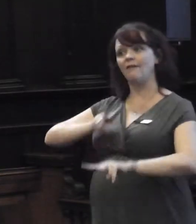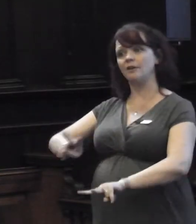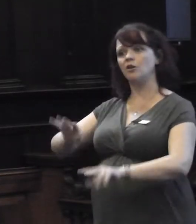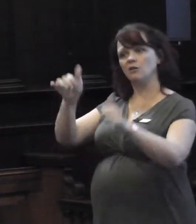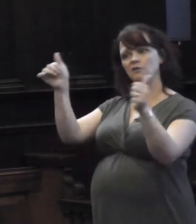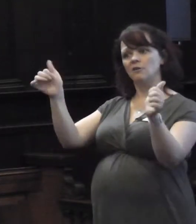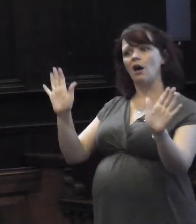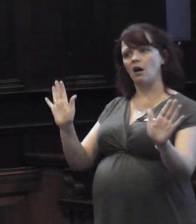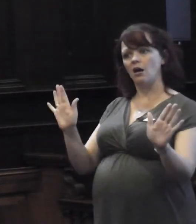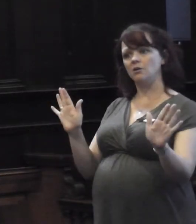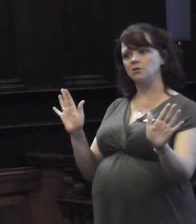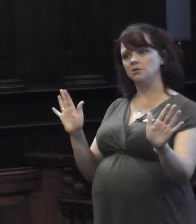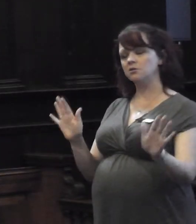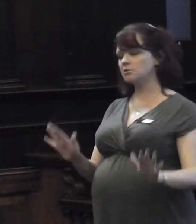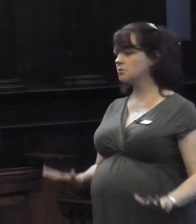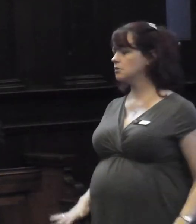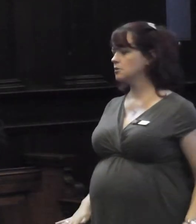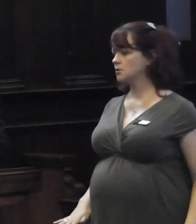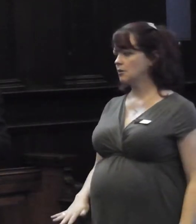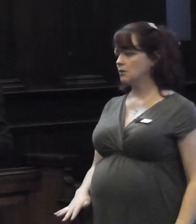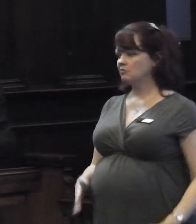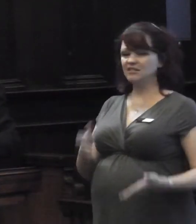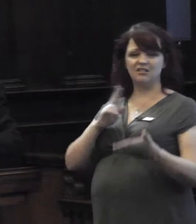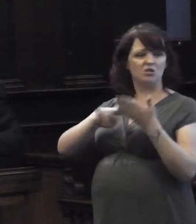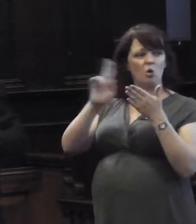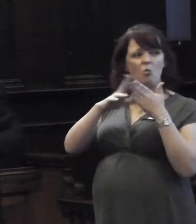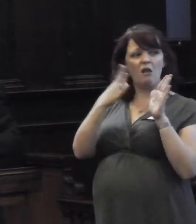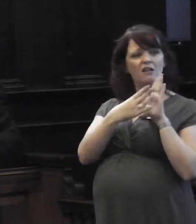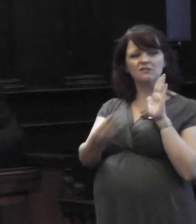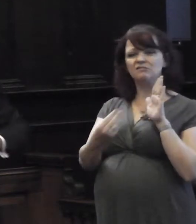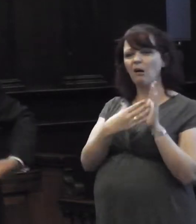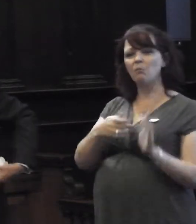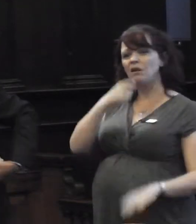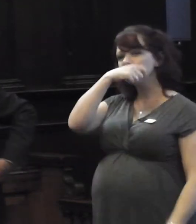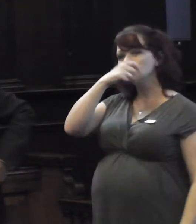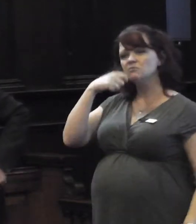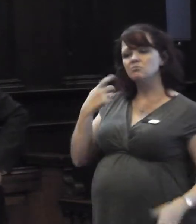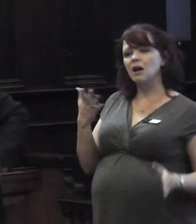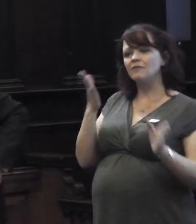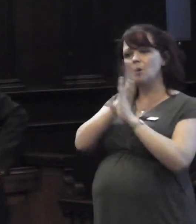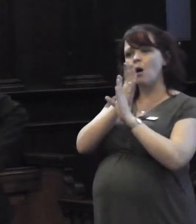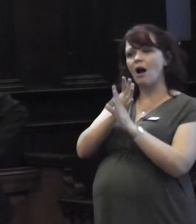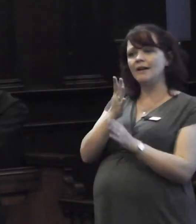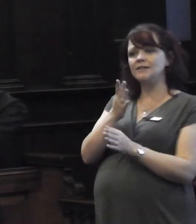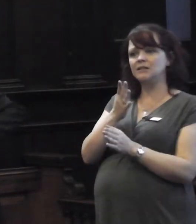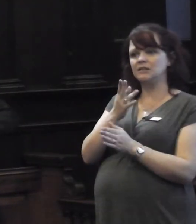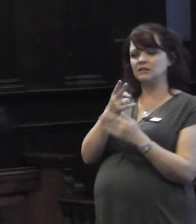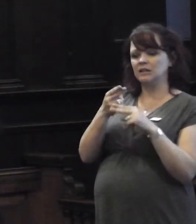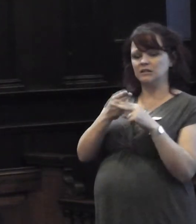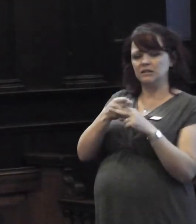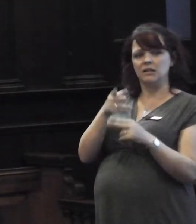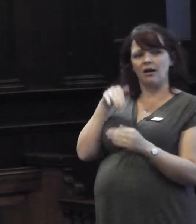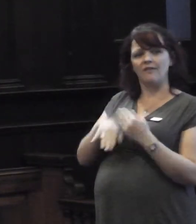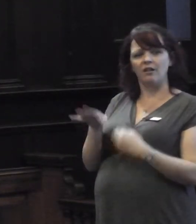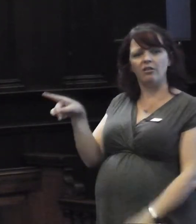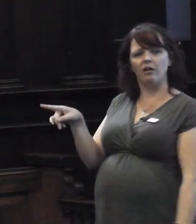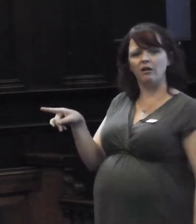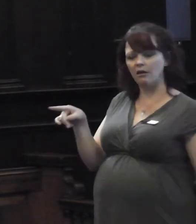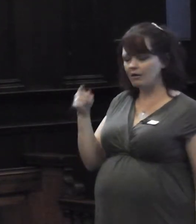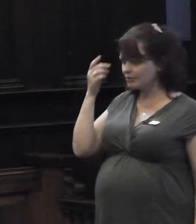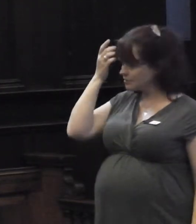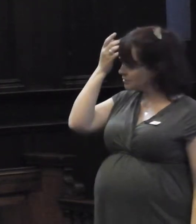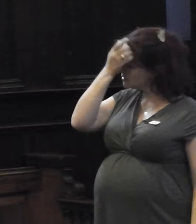is a typical example of the toothbrush concealing a blade, and it often